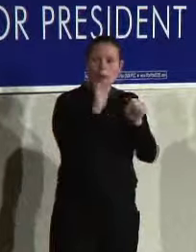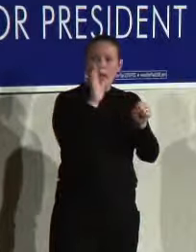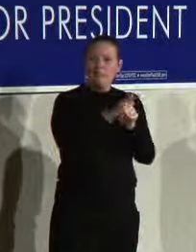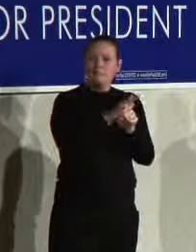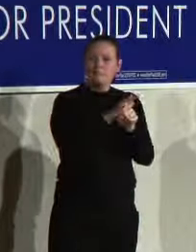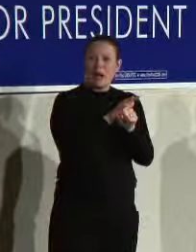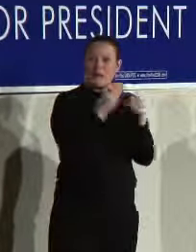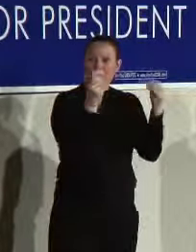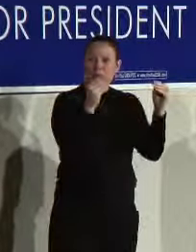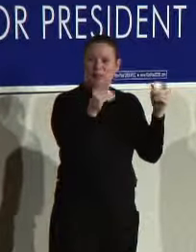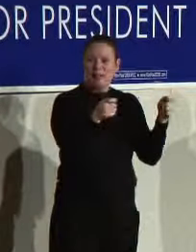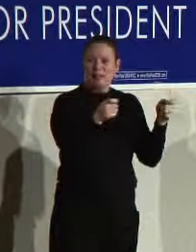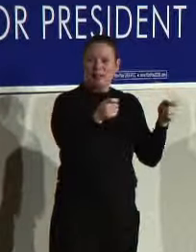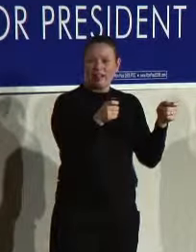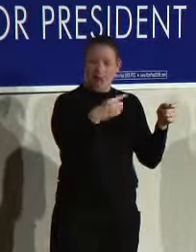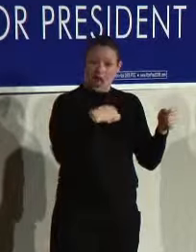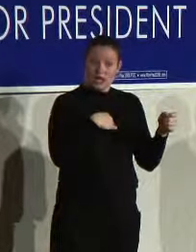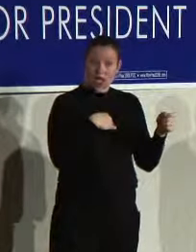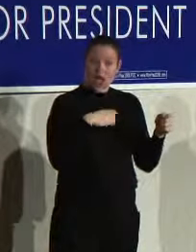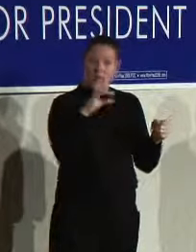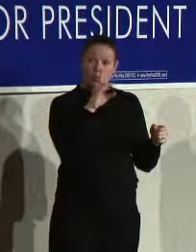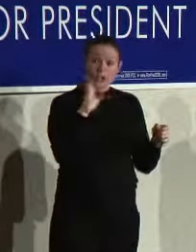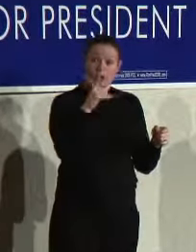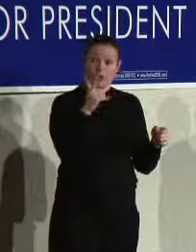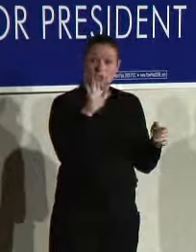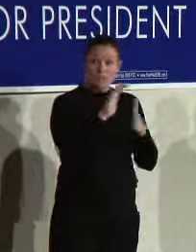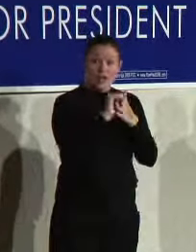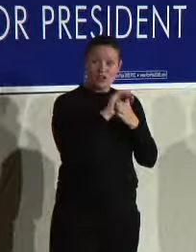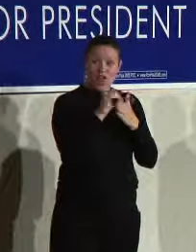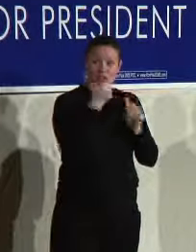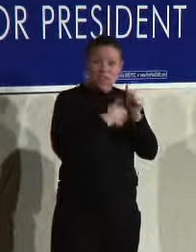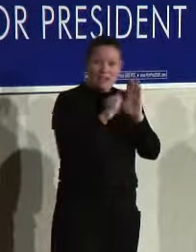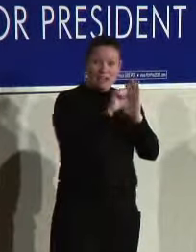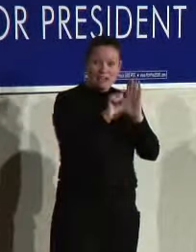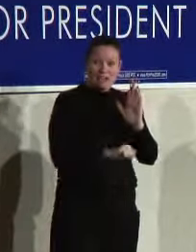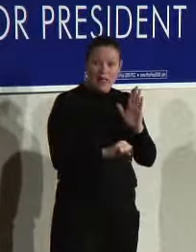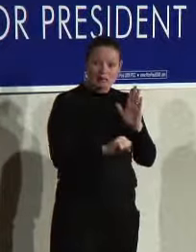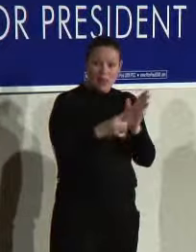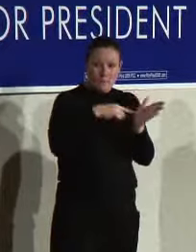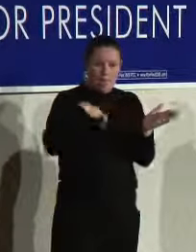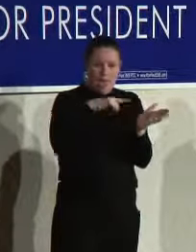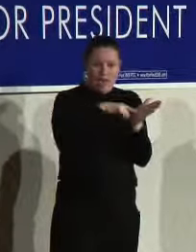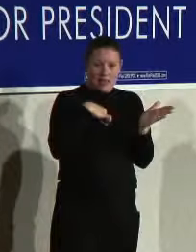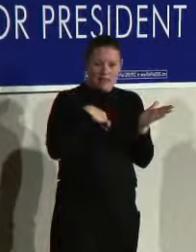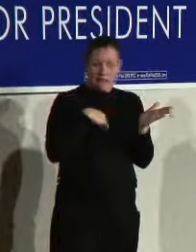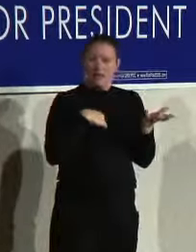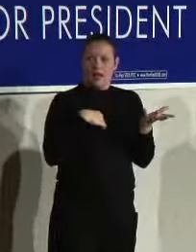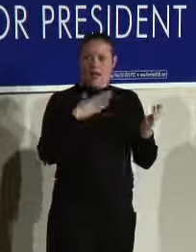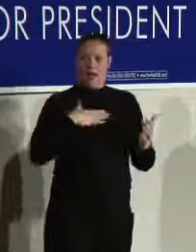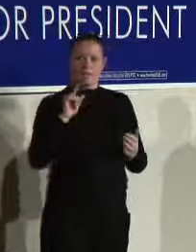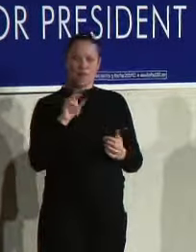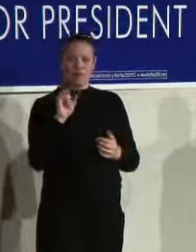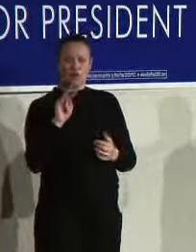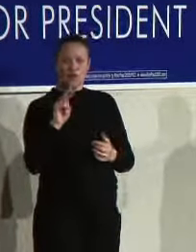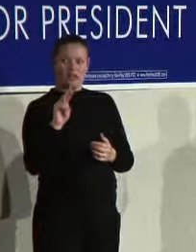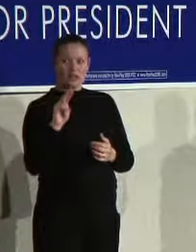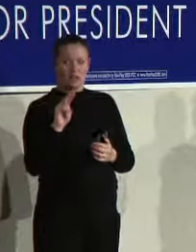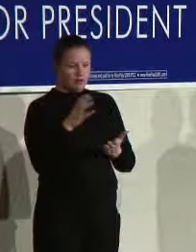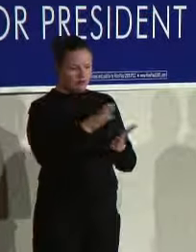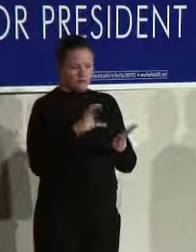$325 a semester to be the manager of this soda fountain. But that paid my whole tuition. Costs weren't